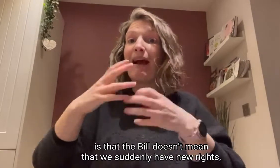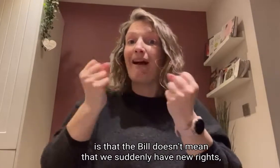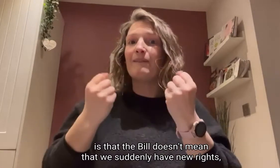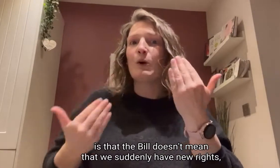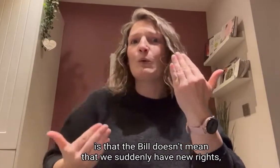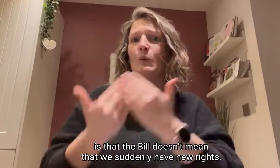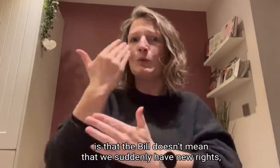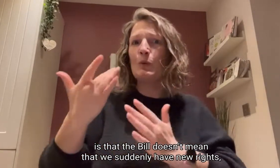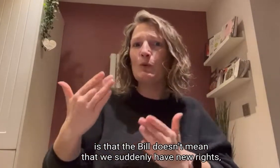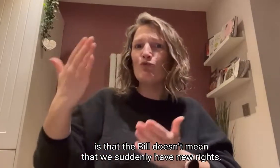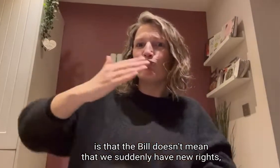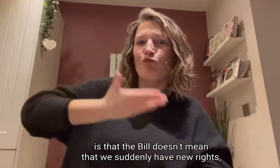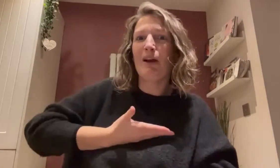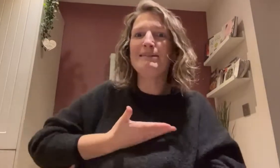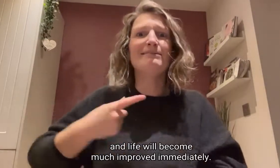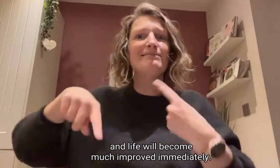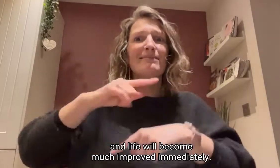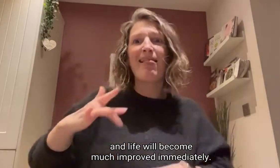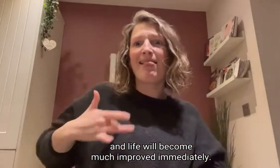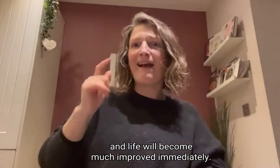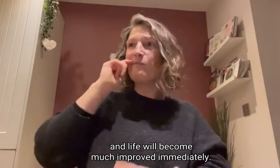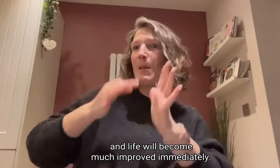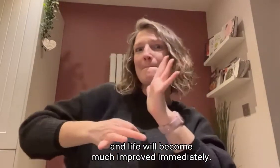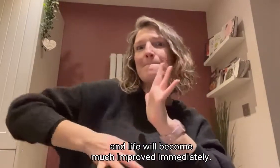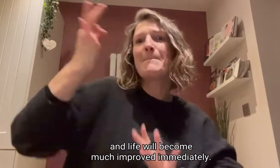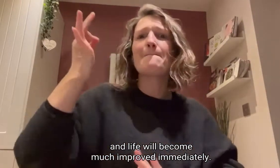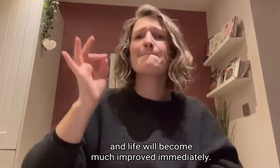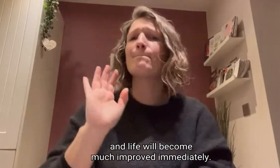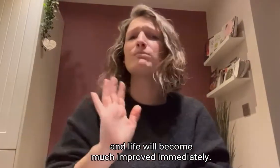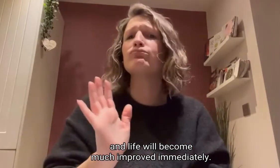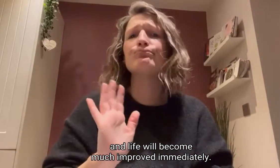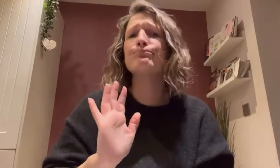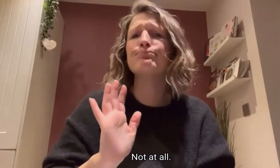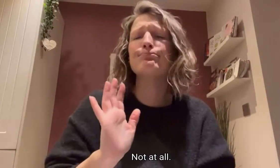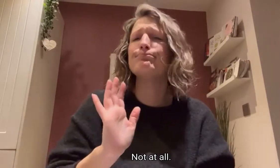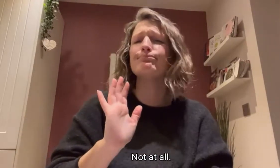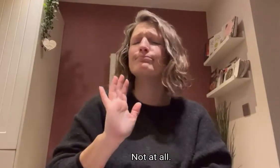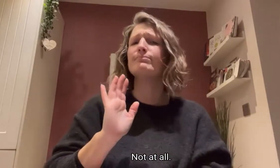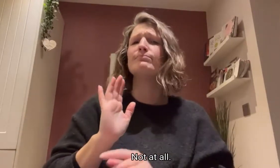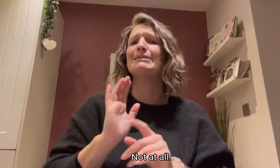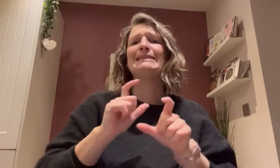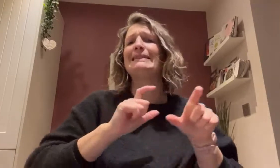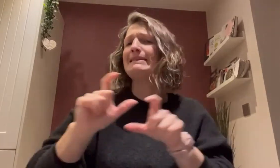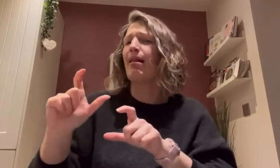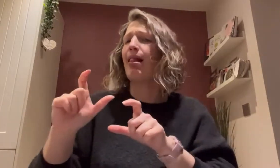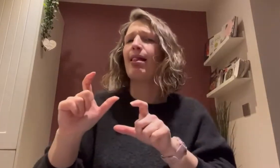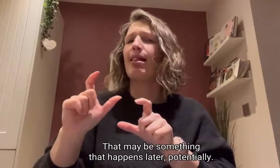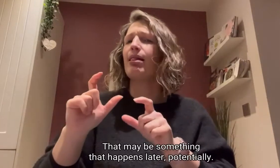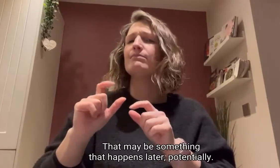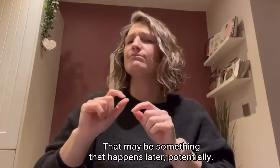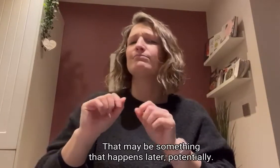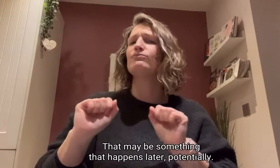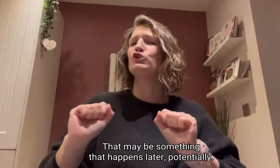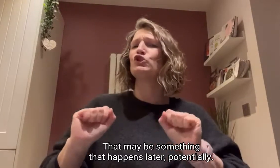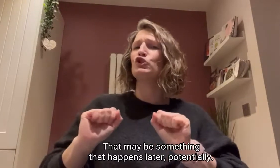suddenly have new rights and life will become much improved immediately. Not at all. That may be something that happens